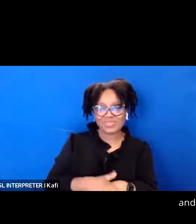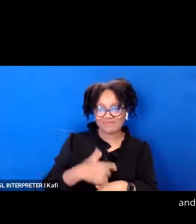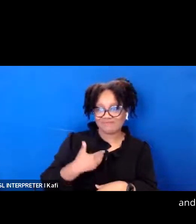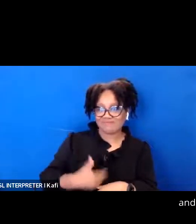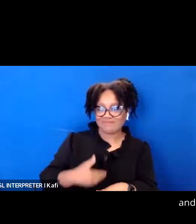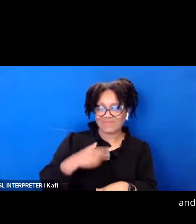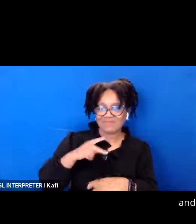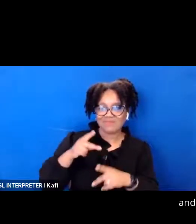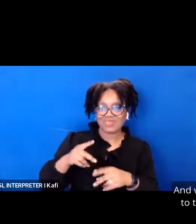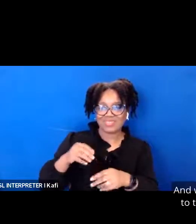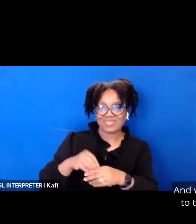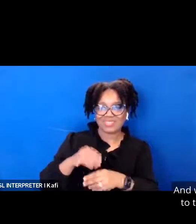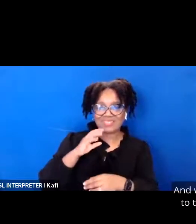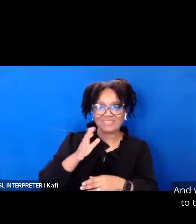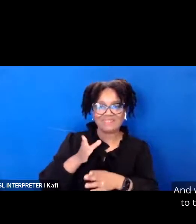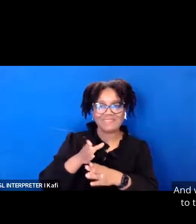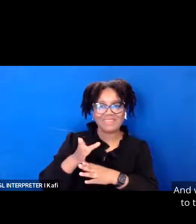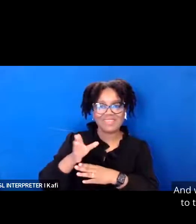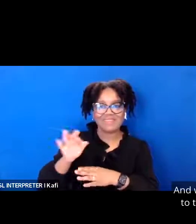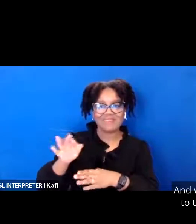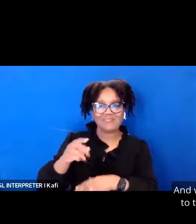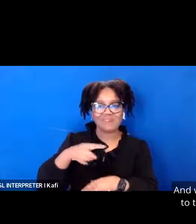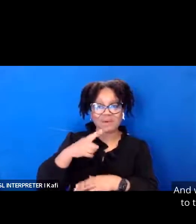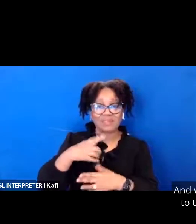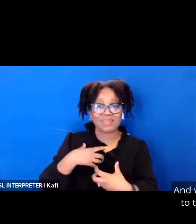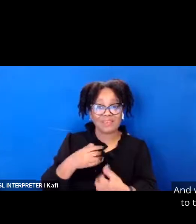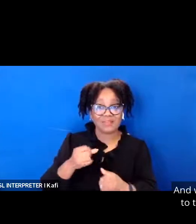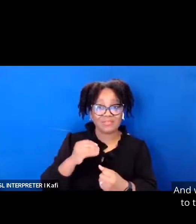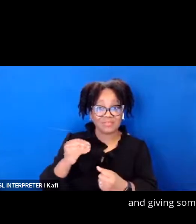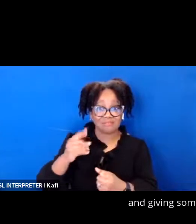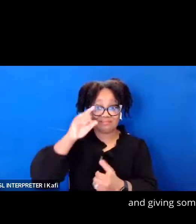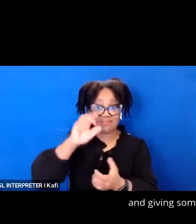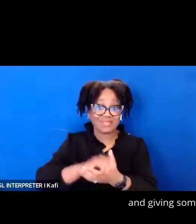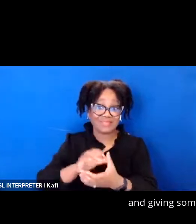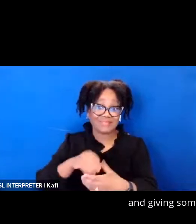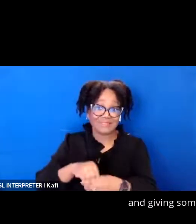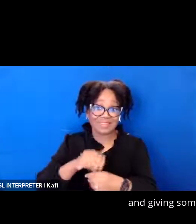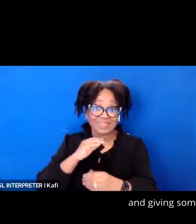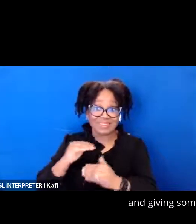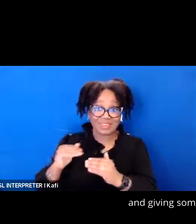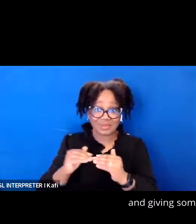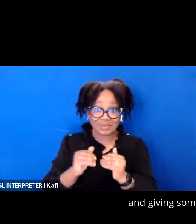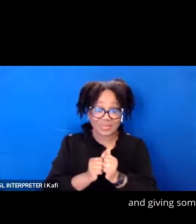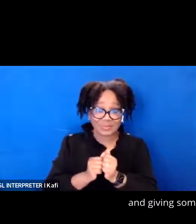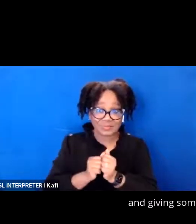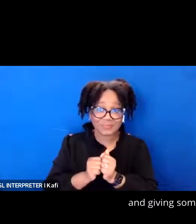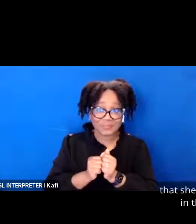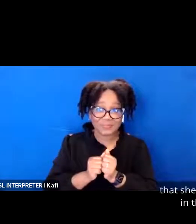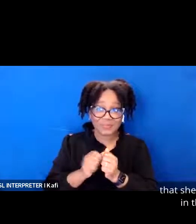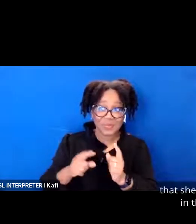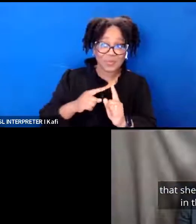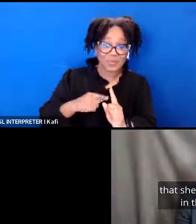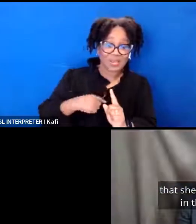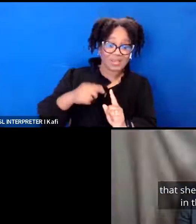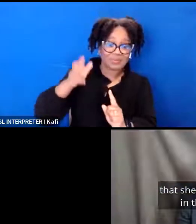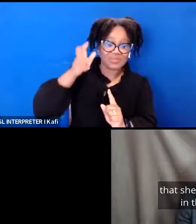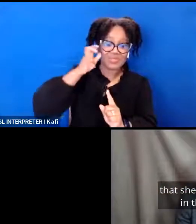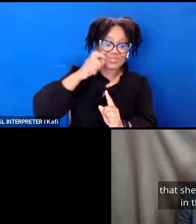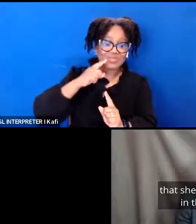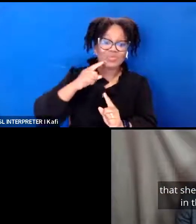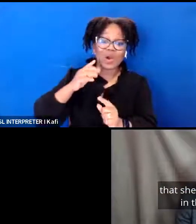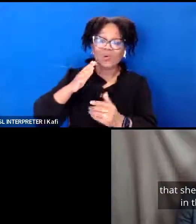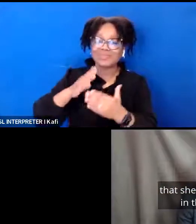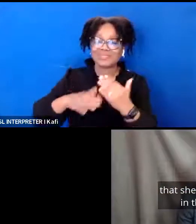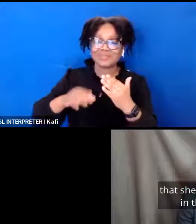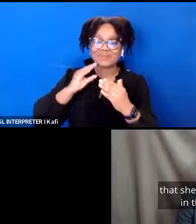believe in equity and when i was listening to the other speakers and giving some of the groundbreaking work that she has done